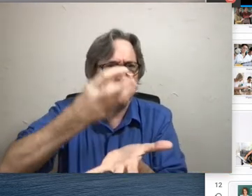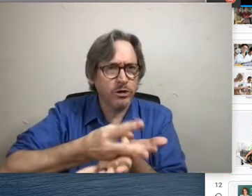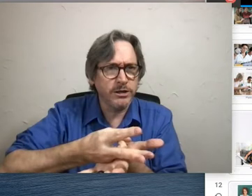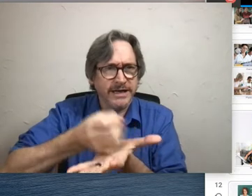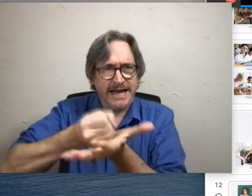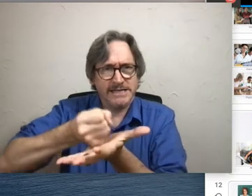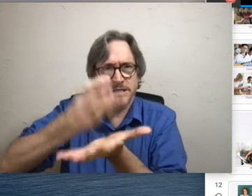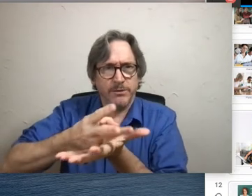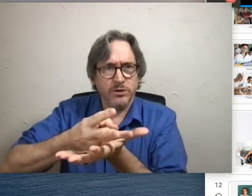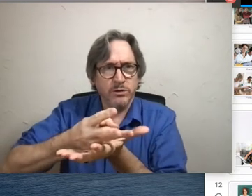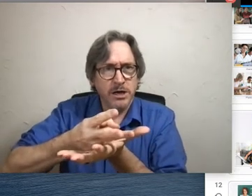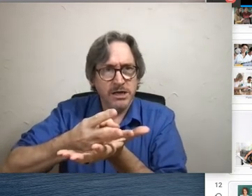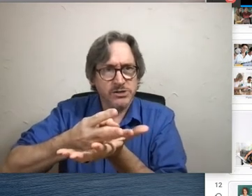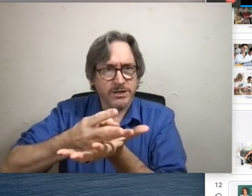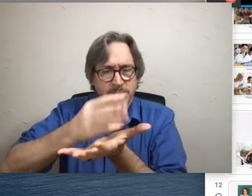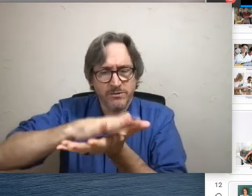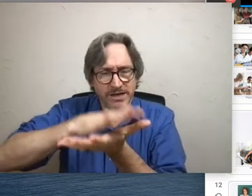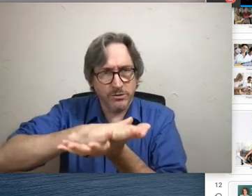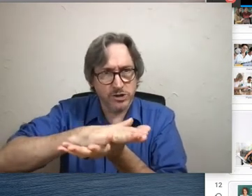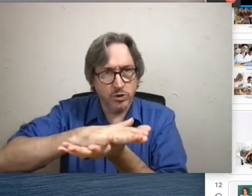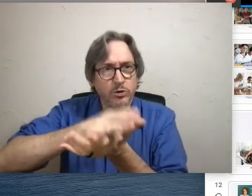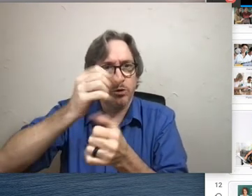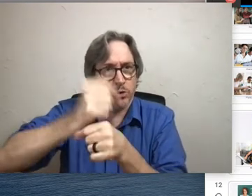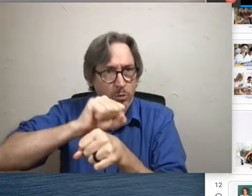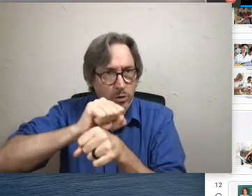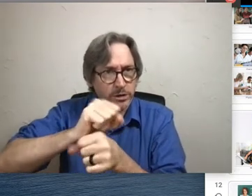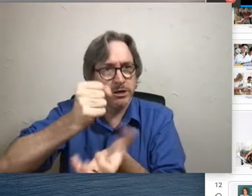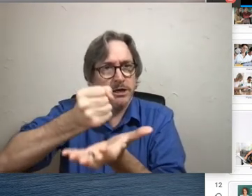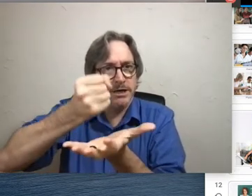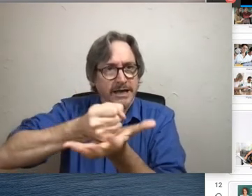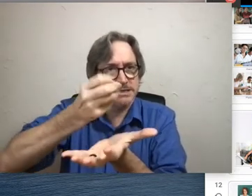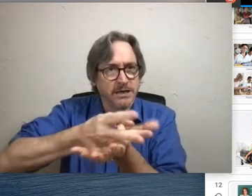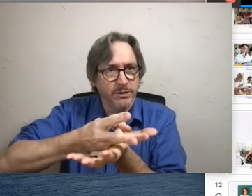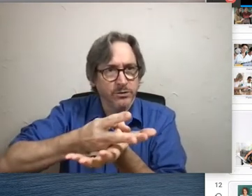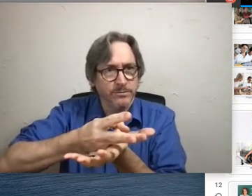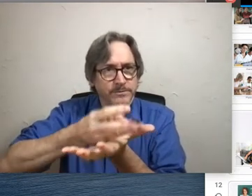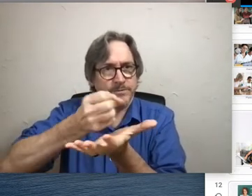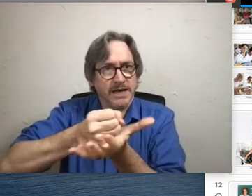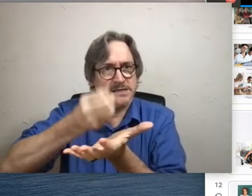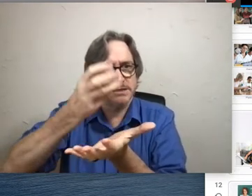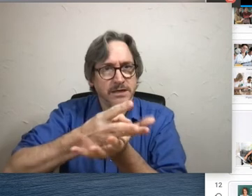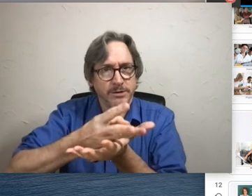Social work, SW. So it comes from either school or work, SW.